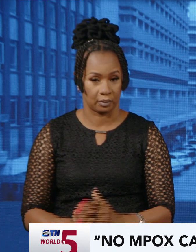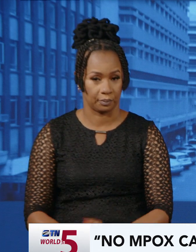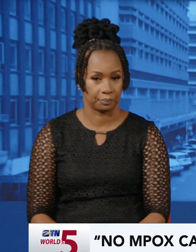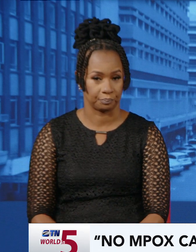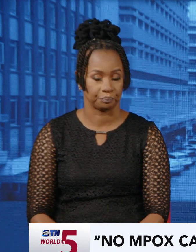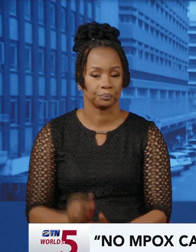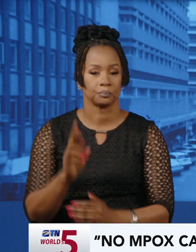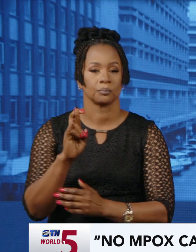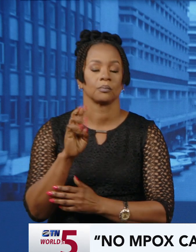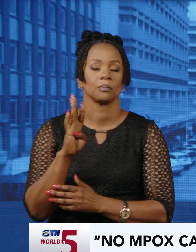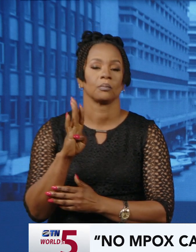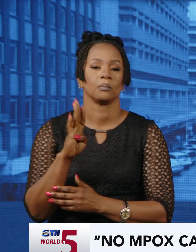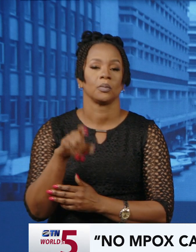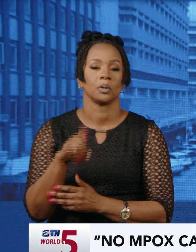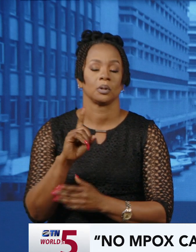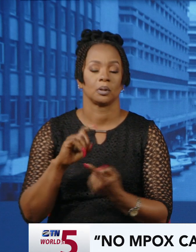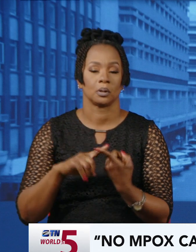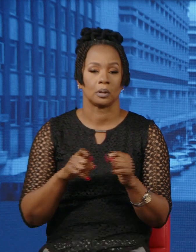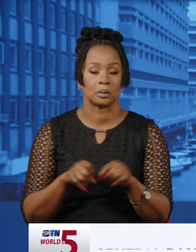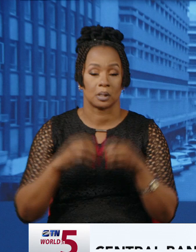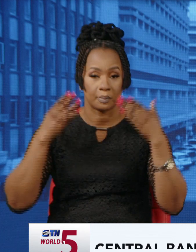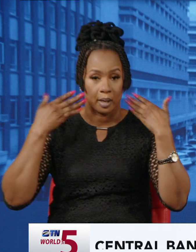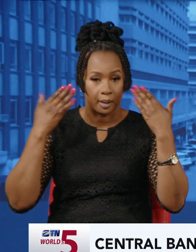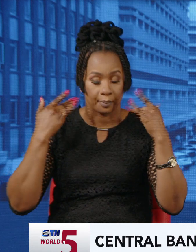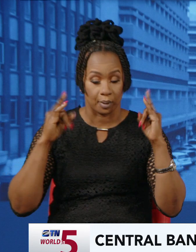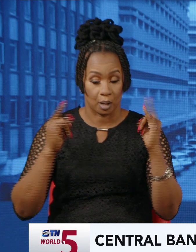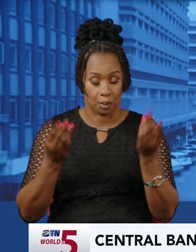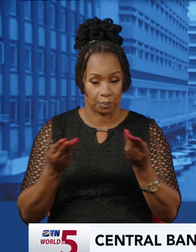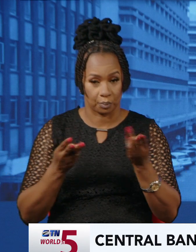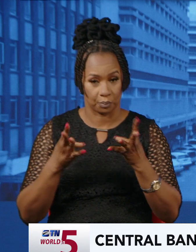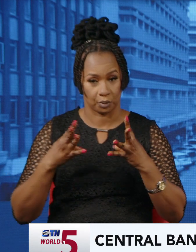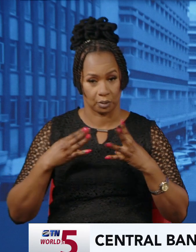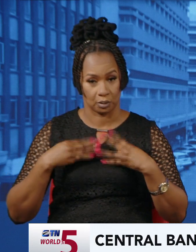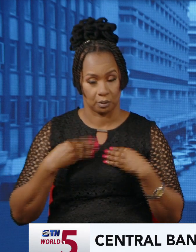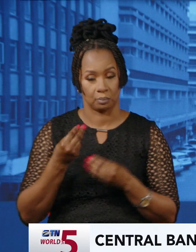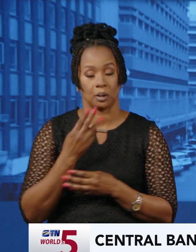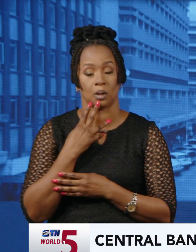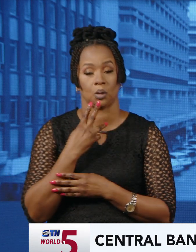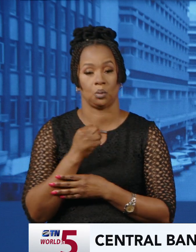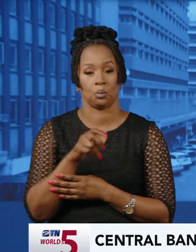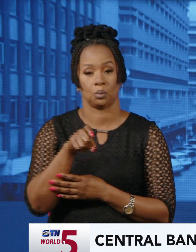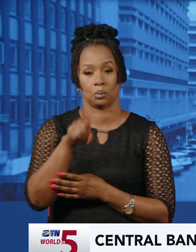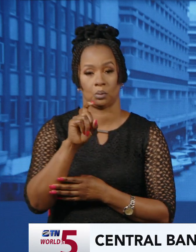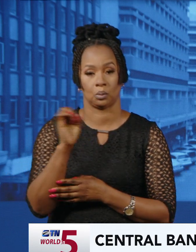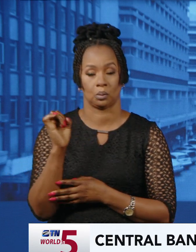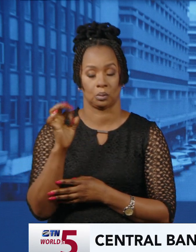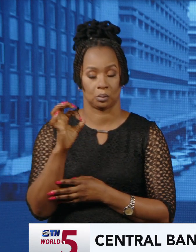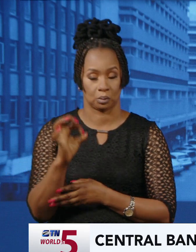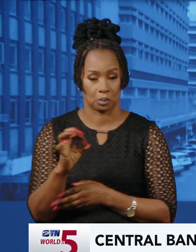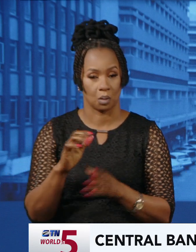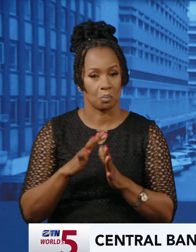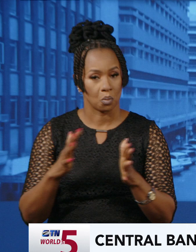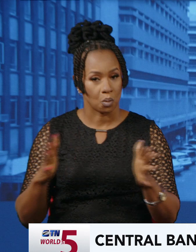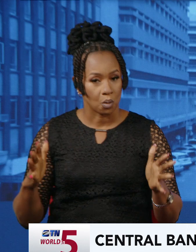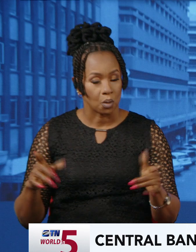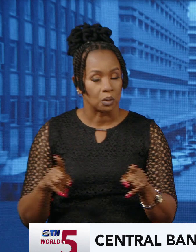The Reserve Bank of Zimbabwe says it is happy with the general acceptance of the ZiG currency. The central bank is set to increase the